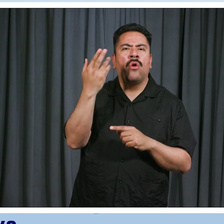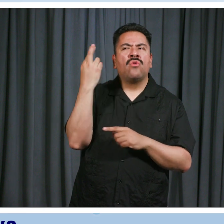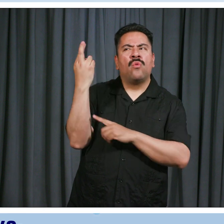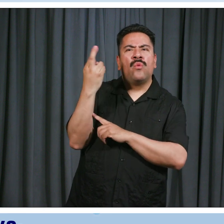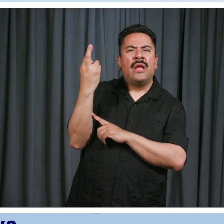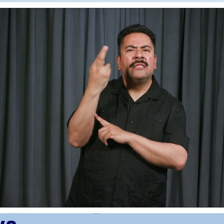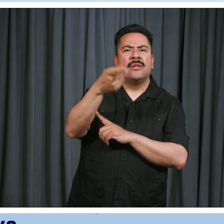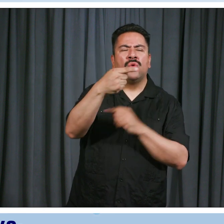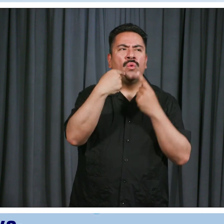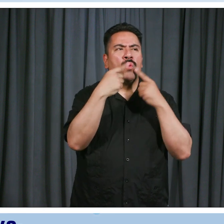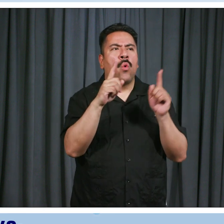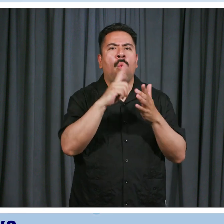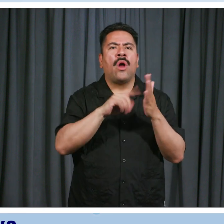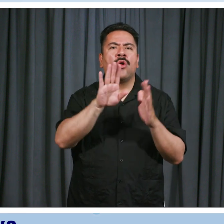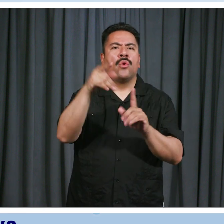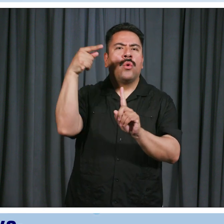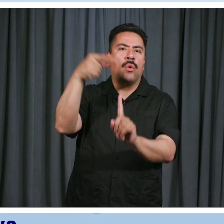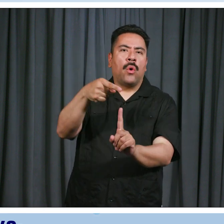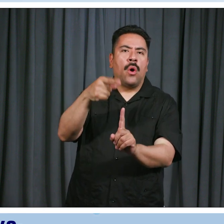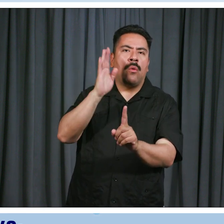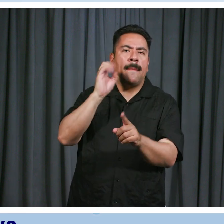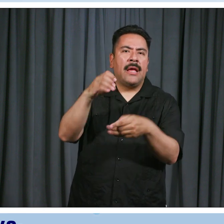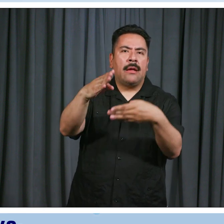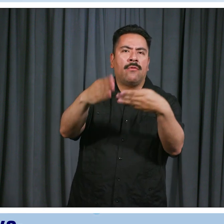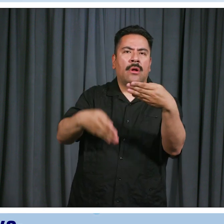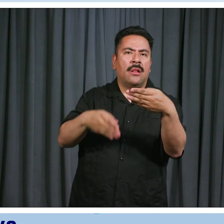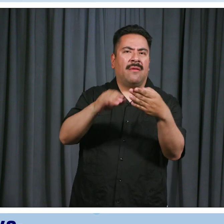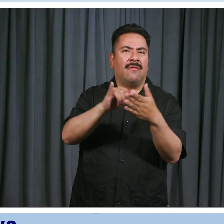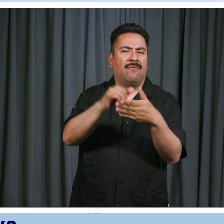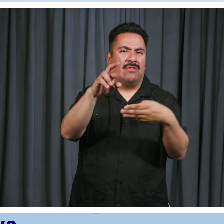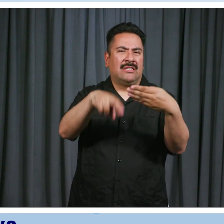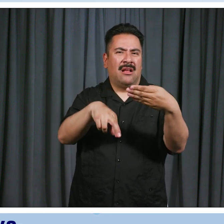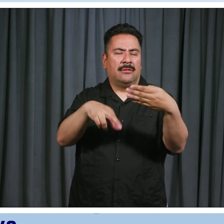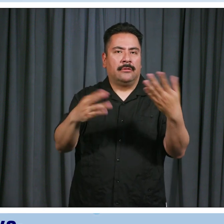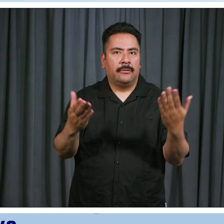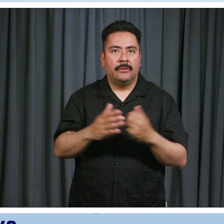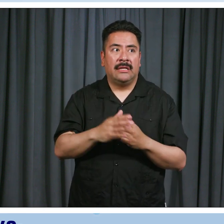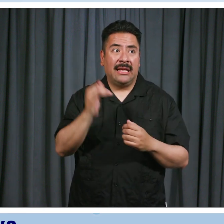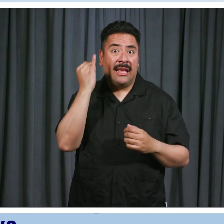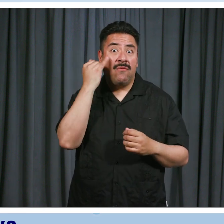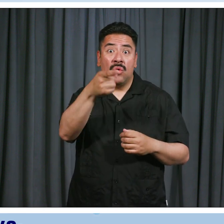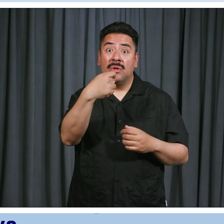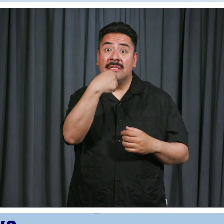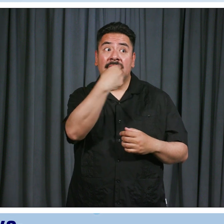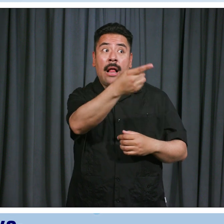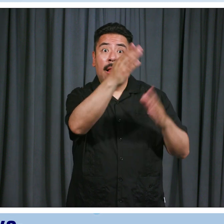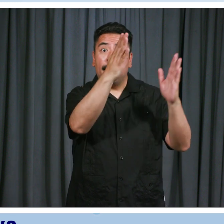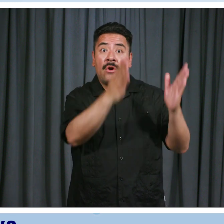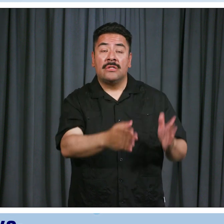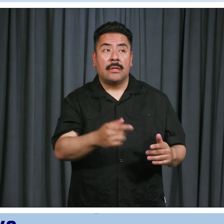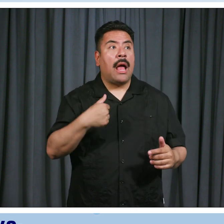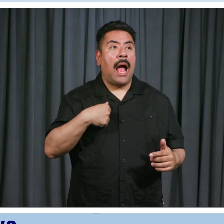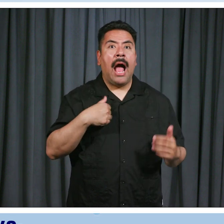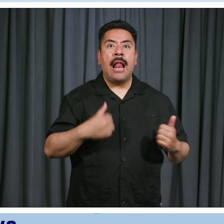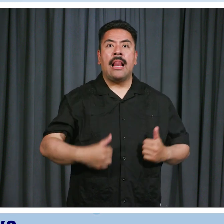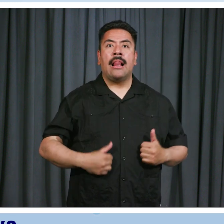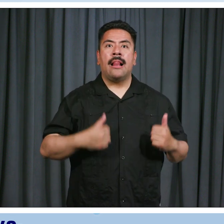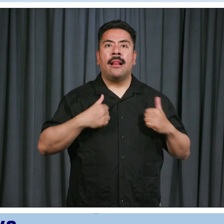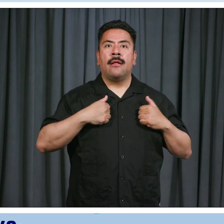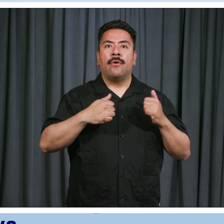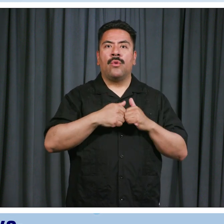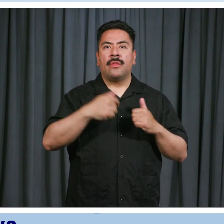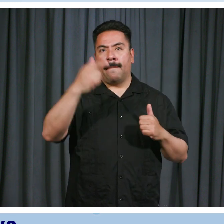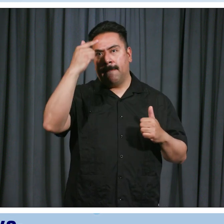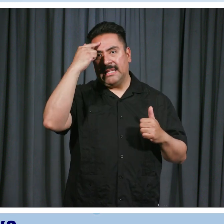what are you hoping will be the outcome of that? Because just telling somebody that you are living with a mental illness,